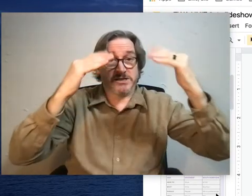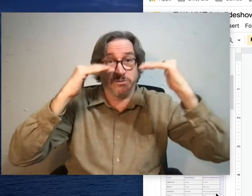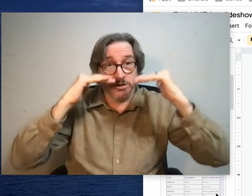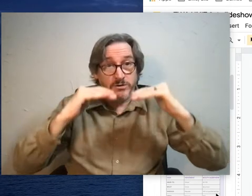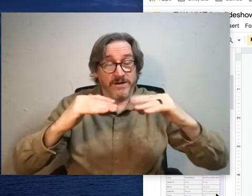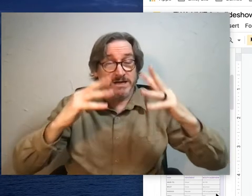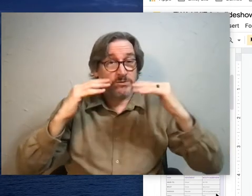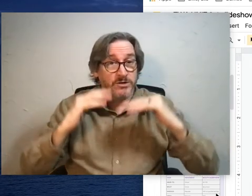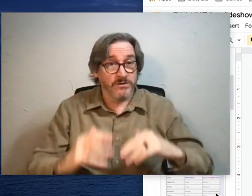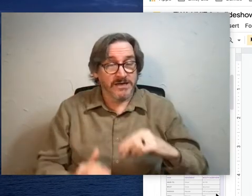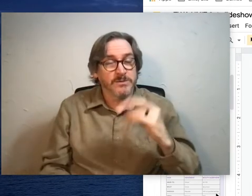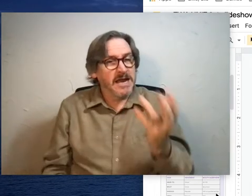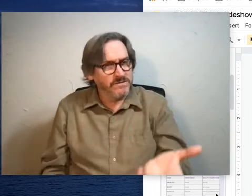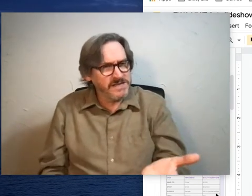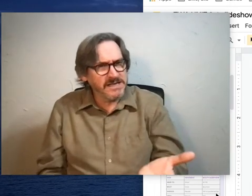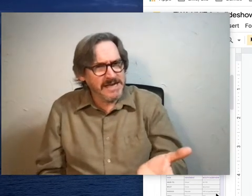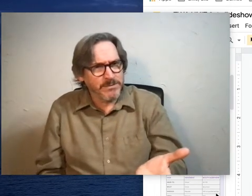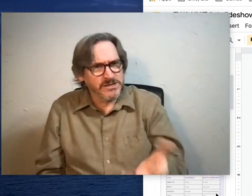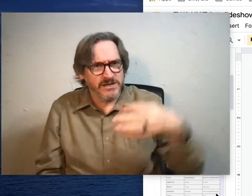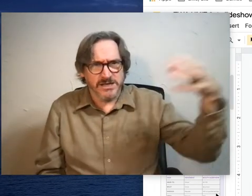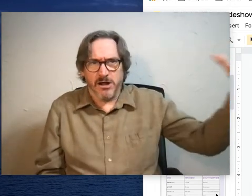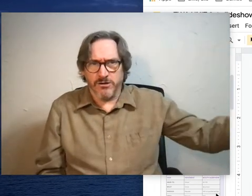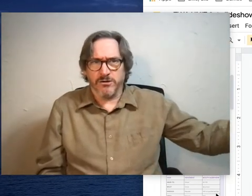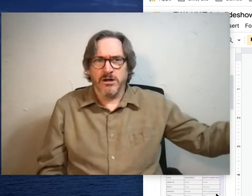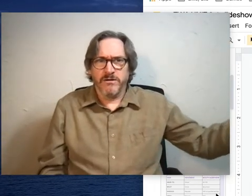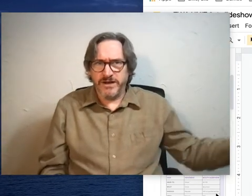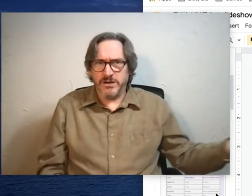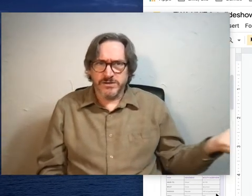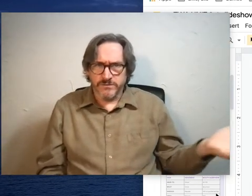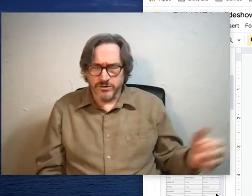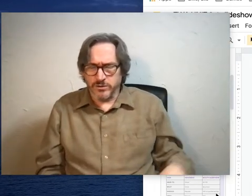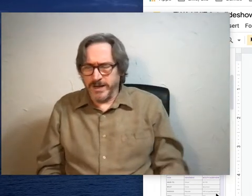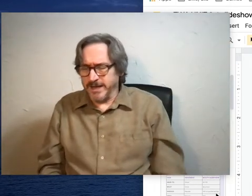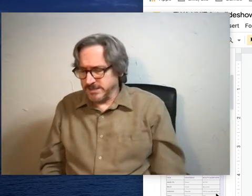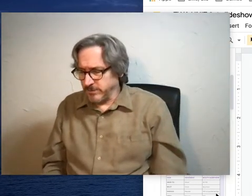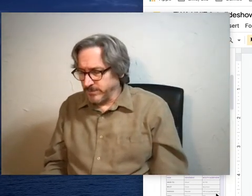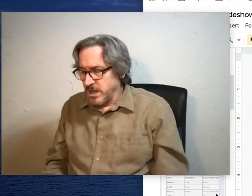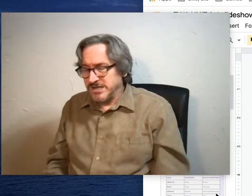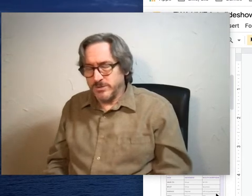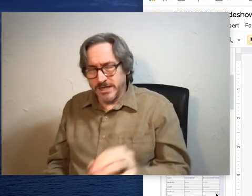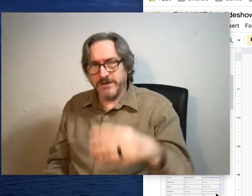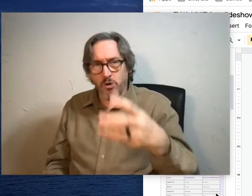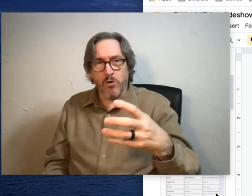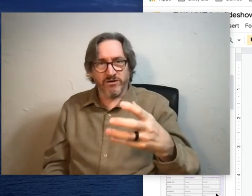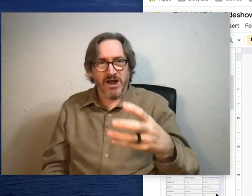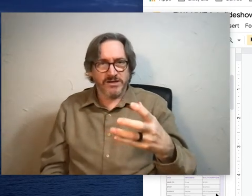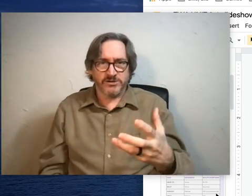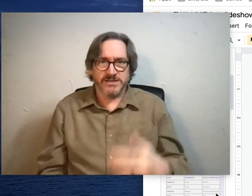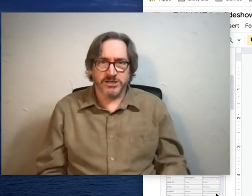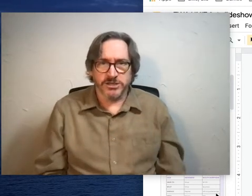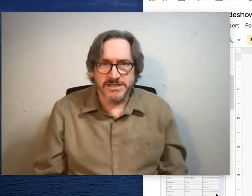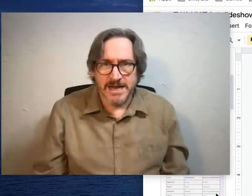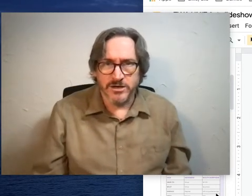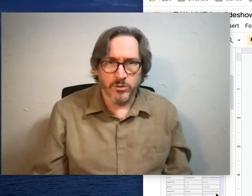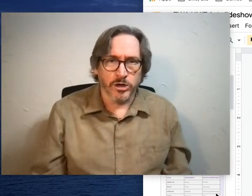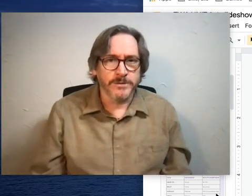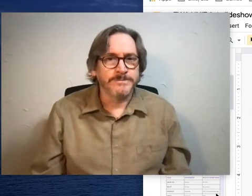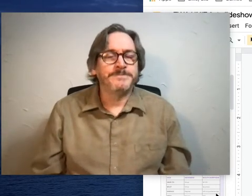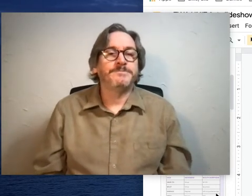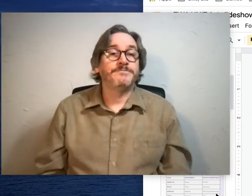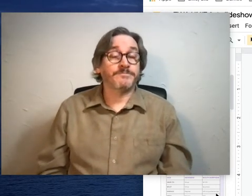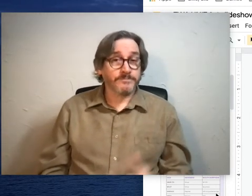the next one, go to the next one, go to the next one. And you've seen examples of this in other videos for True+Way ASL. So I want to kind of go over how these transitions tend to